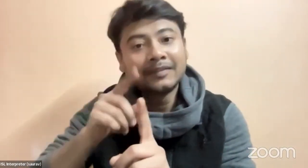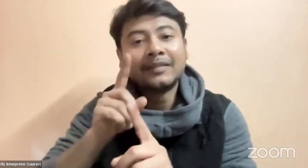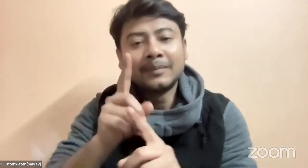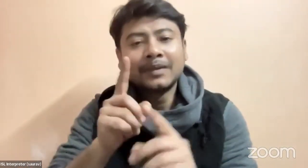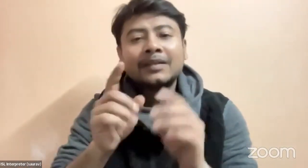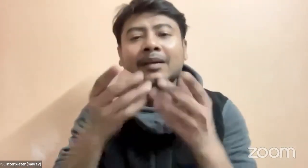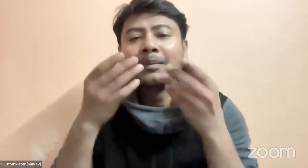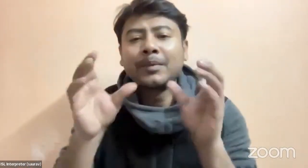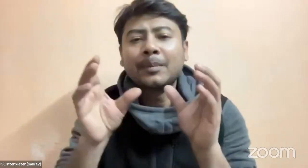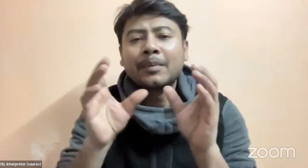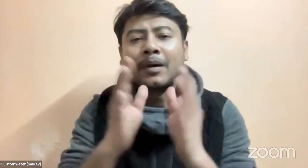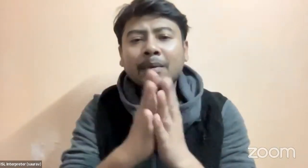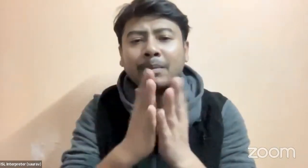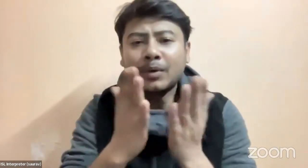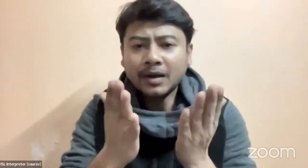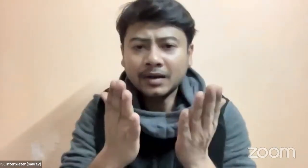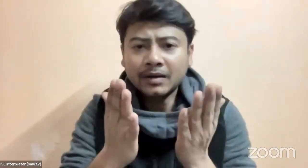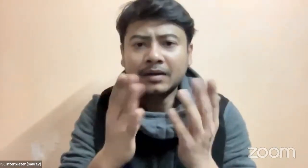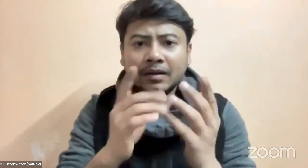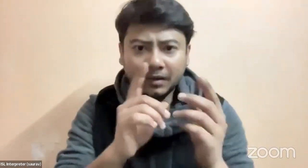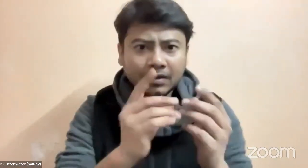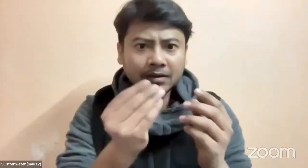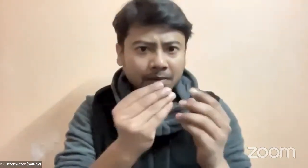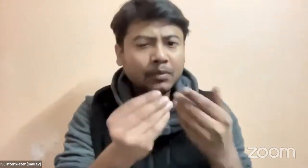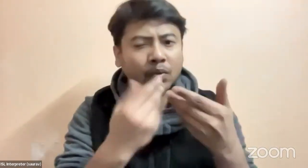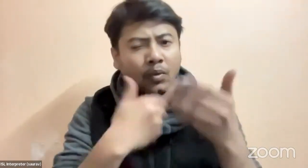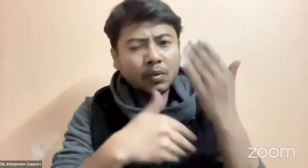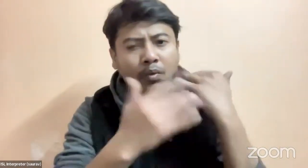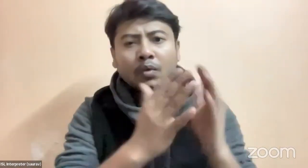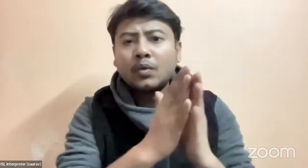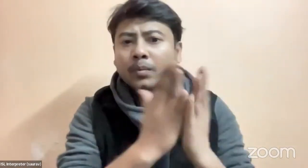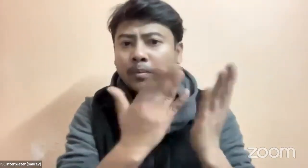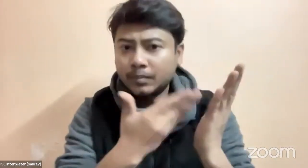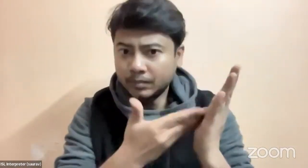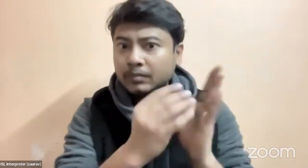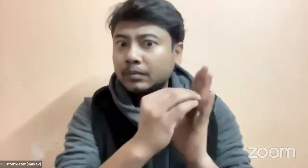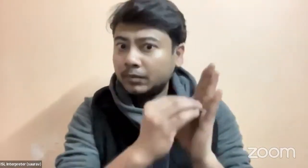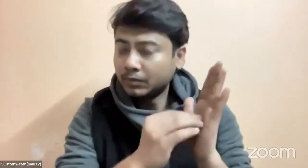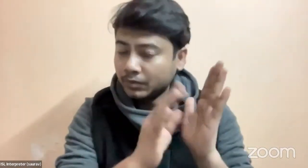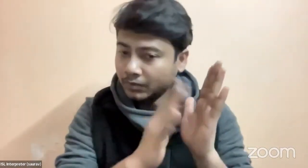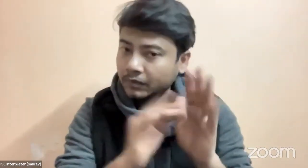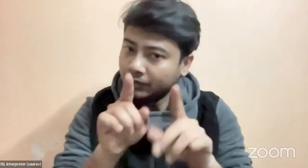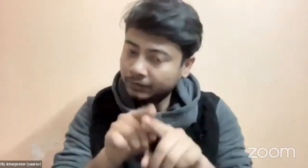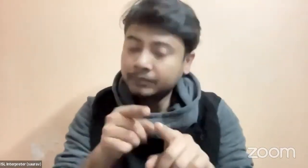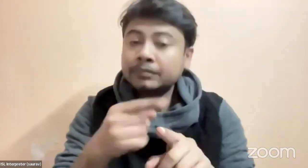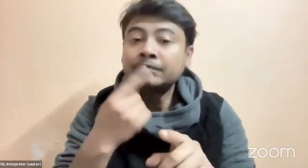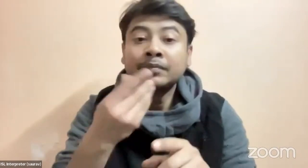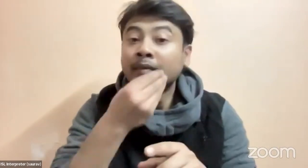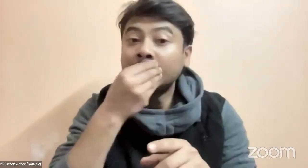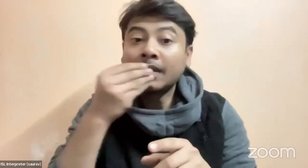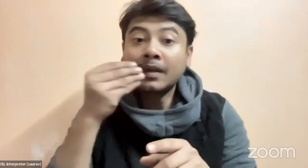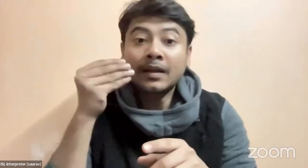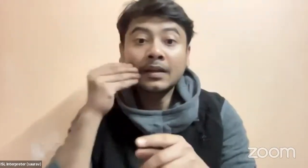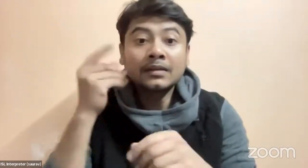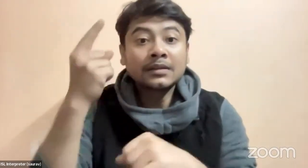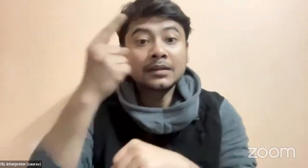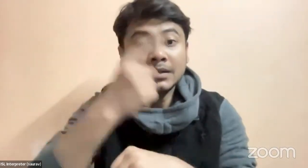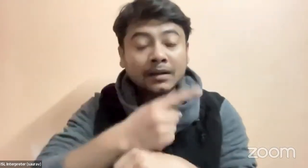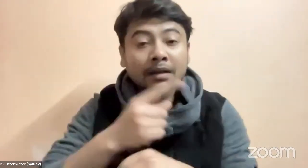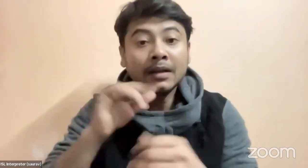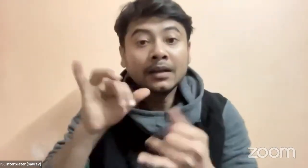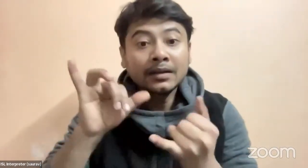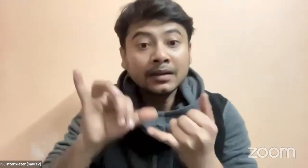scriptures. That when you chant the names of Krishna on the day of Ekadashi, you will get 100